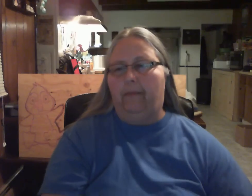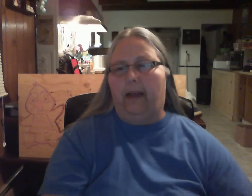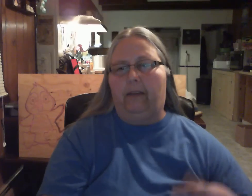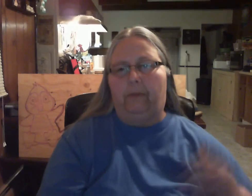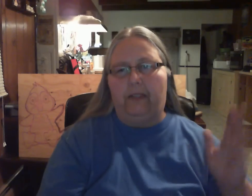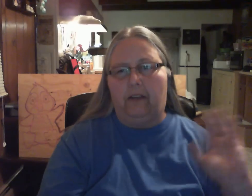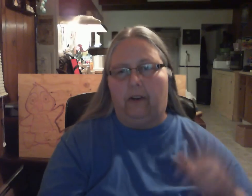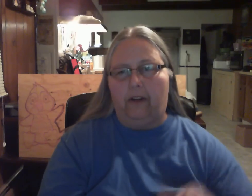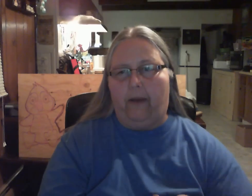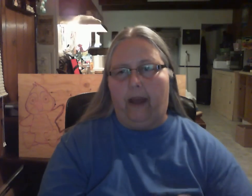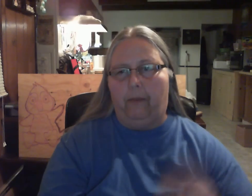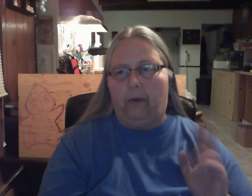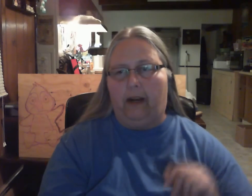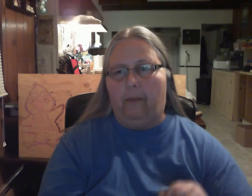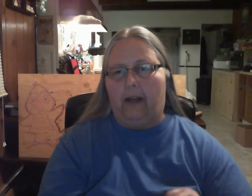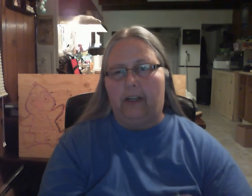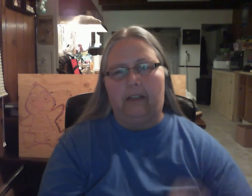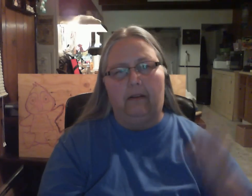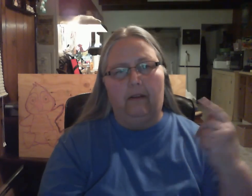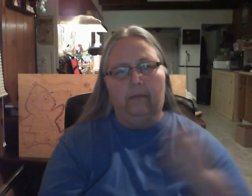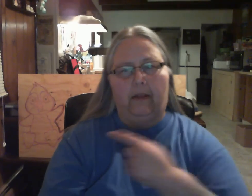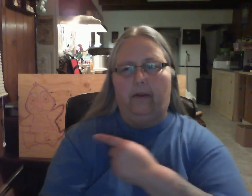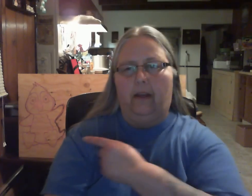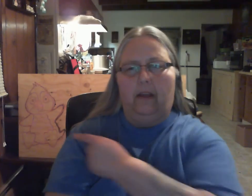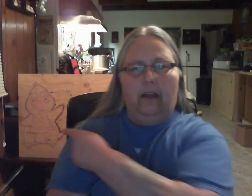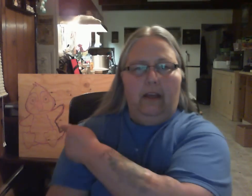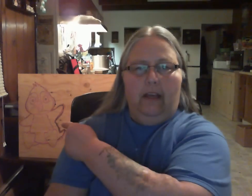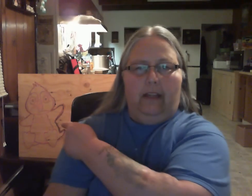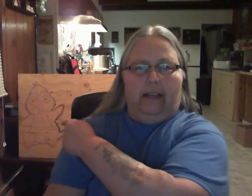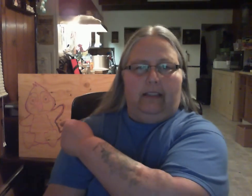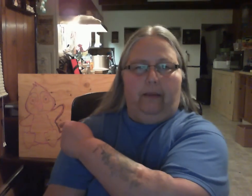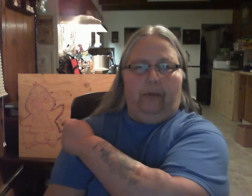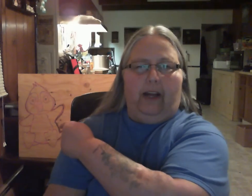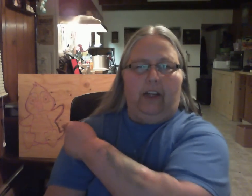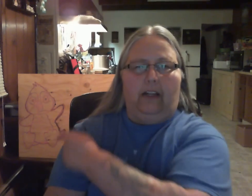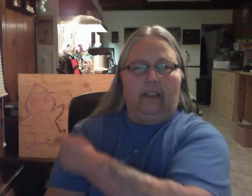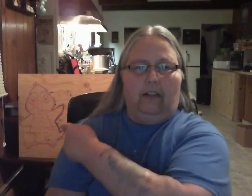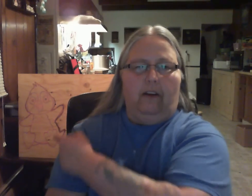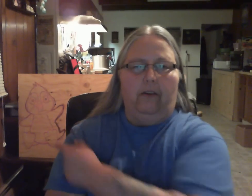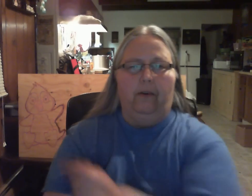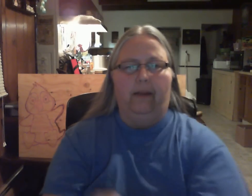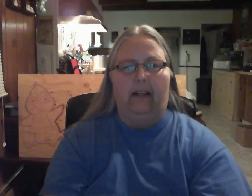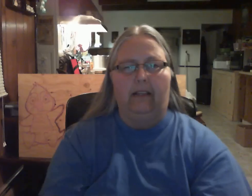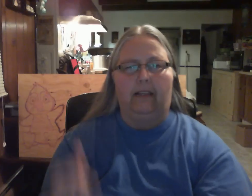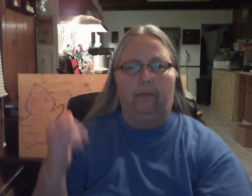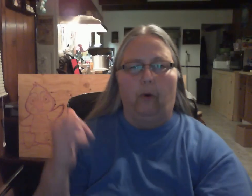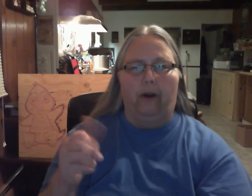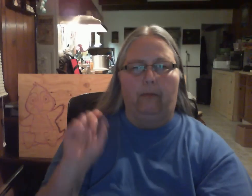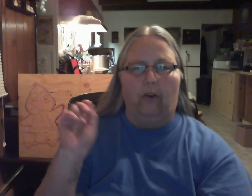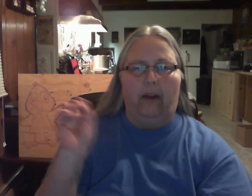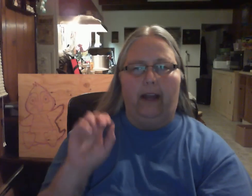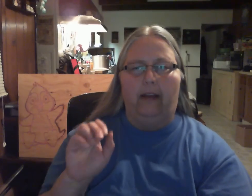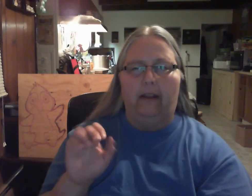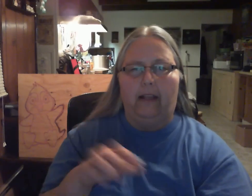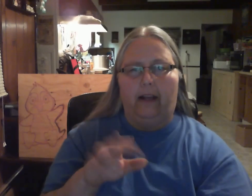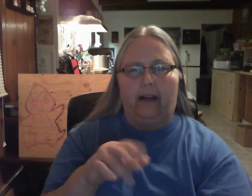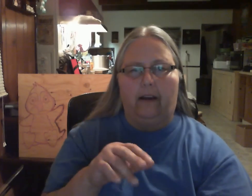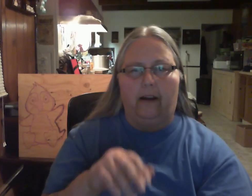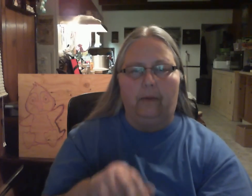i was busy cooking crap and working on projects and by the way that's a project it's a lawn ornament that's the board i'm drawing on and then i gotta cut it out with